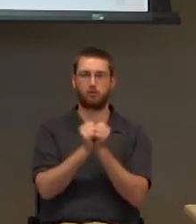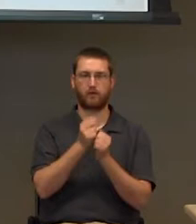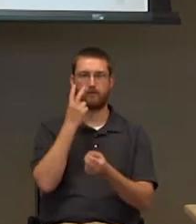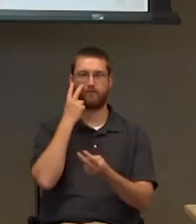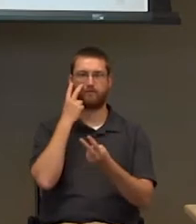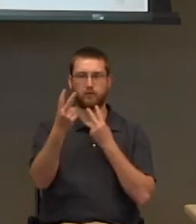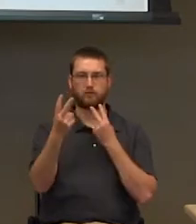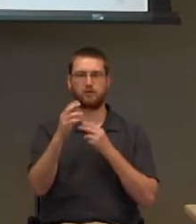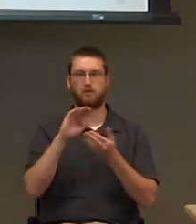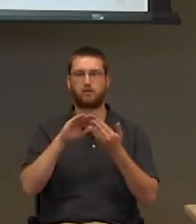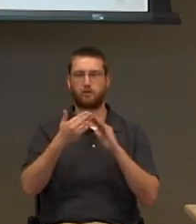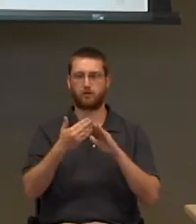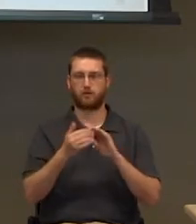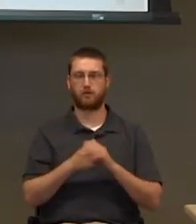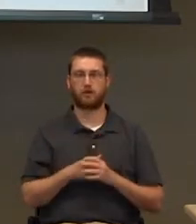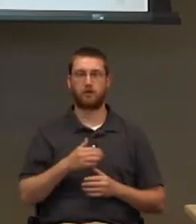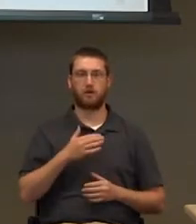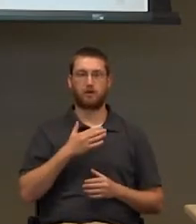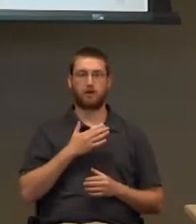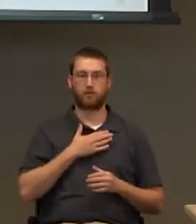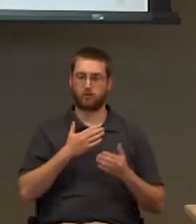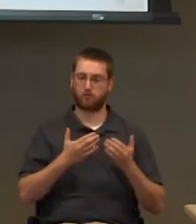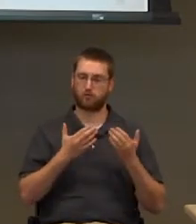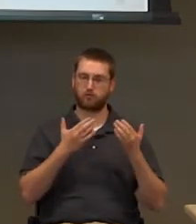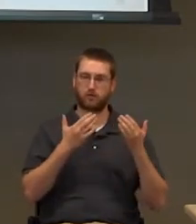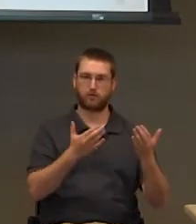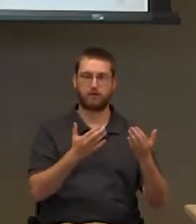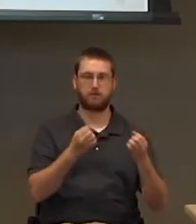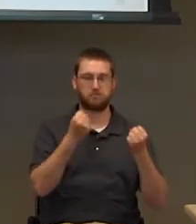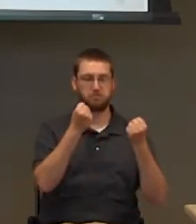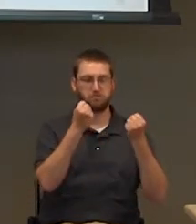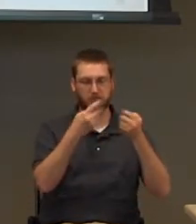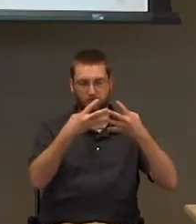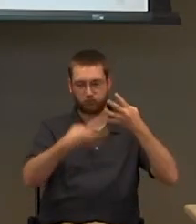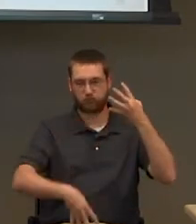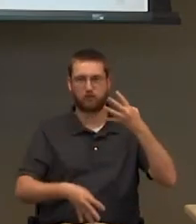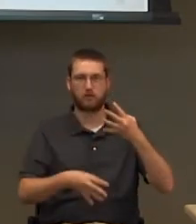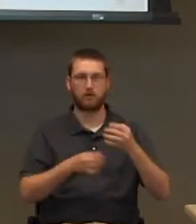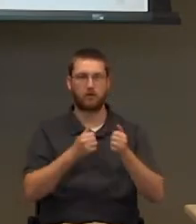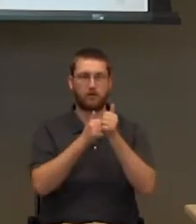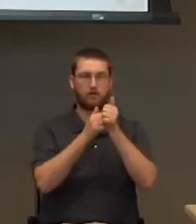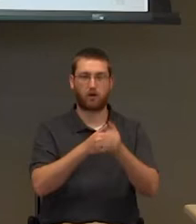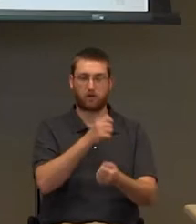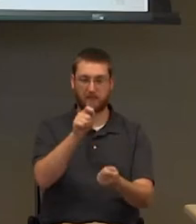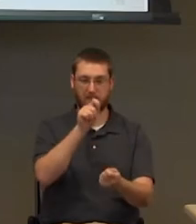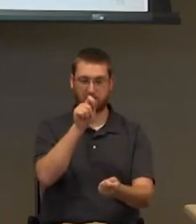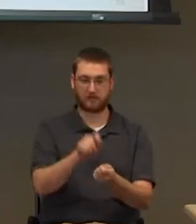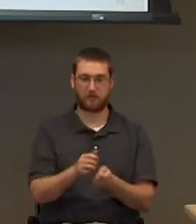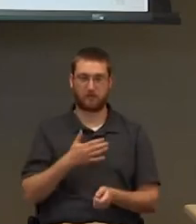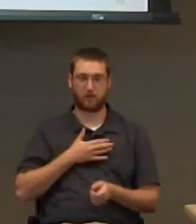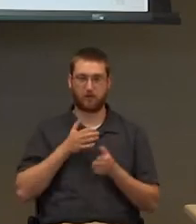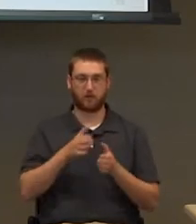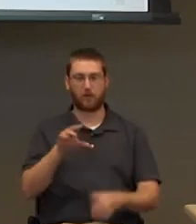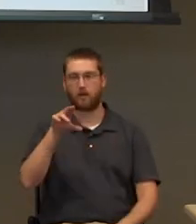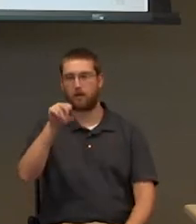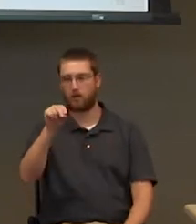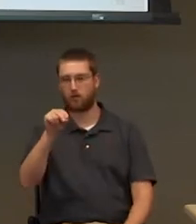again, my strategy is going to have a lot of recommendations. It's not meant to you have to do it exactly the way I said. It's meant to